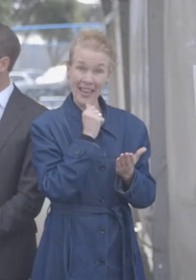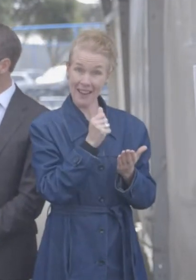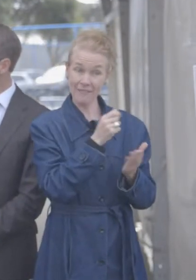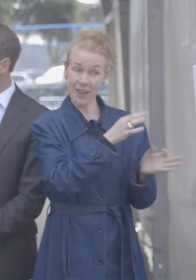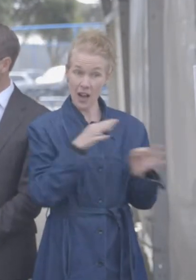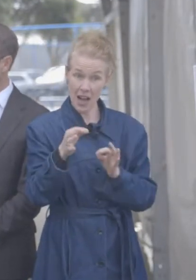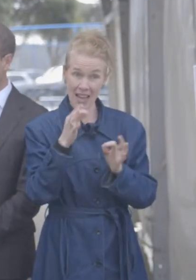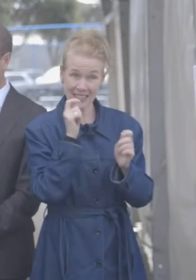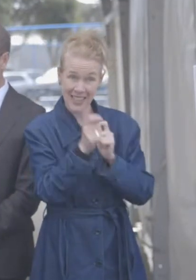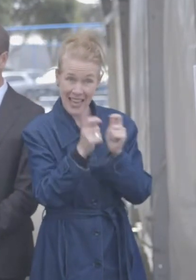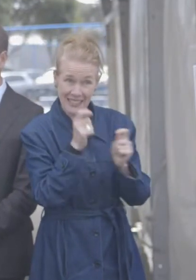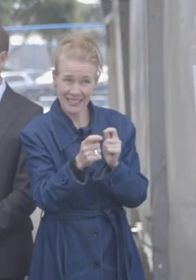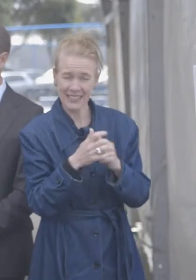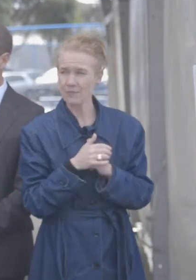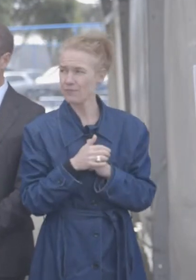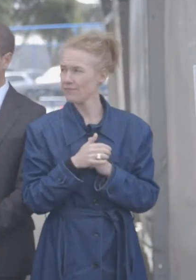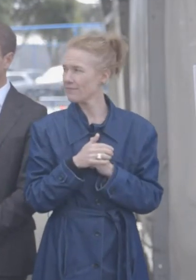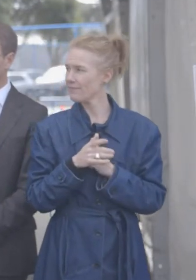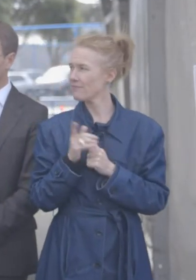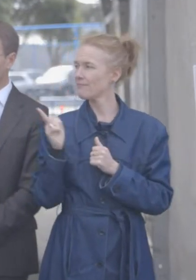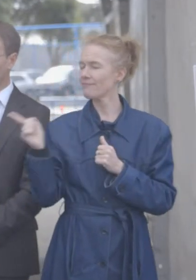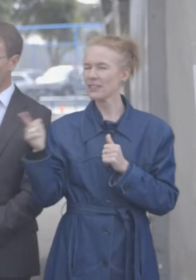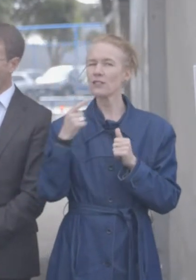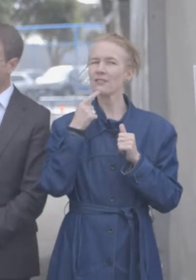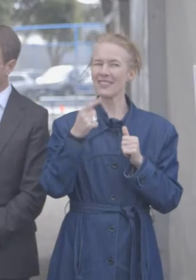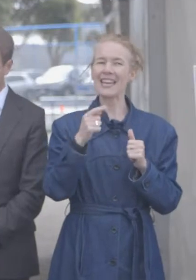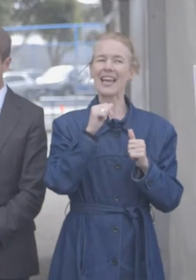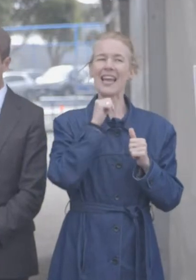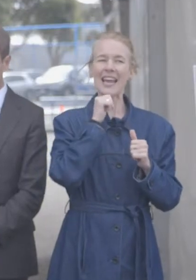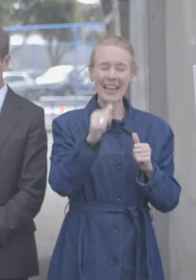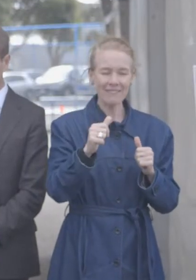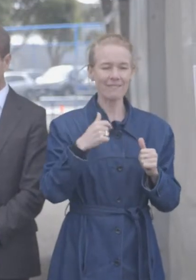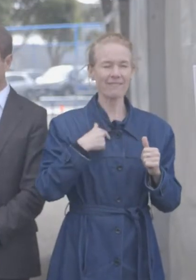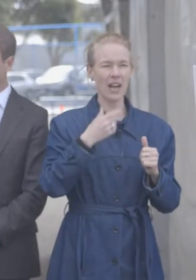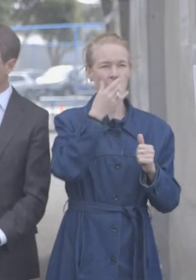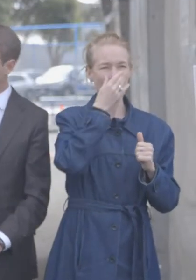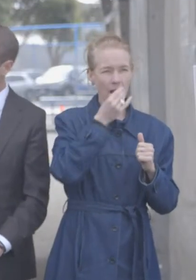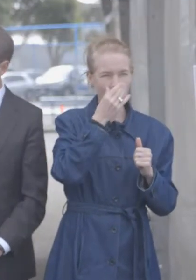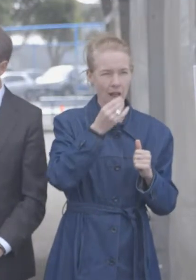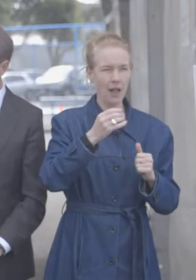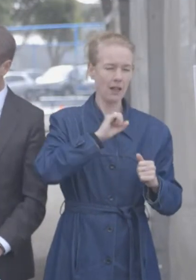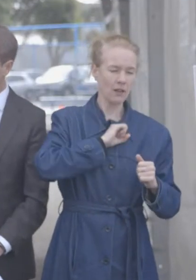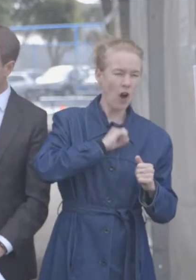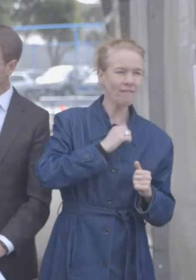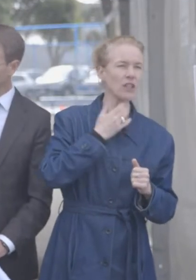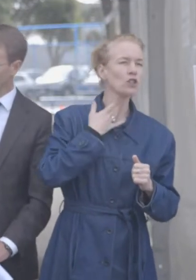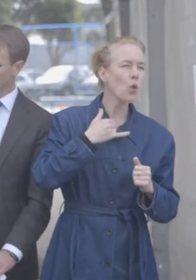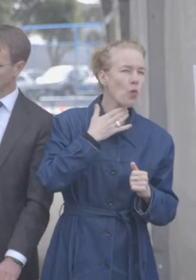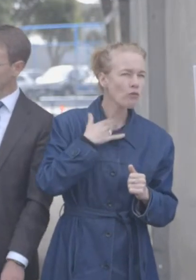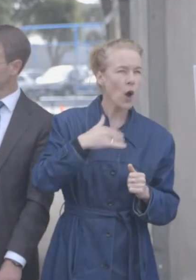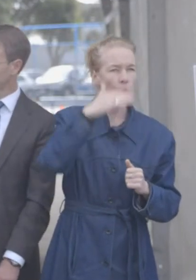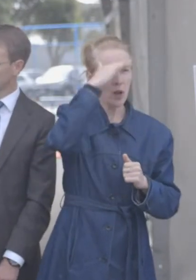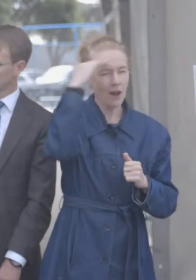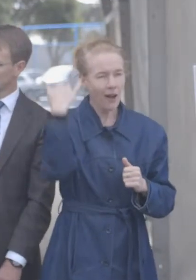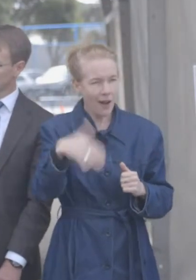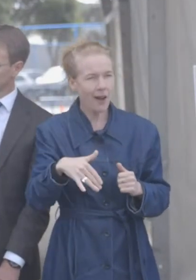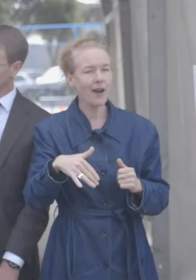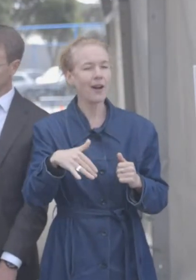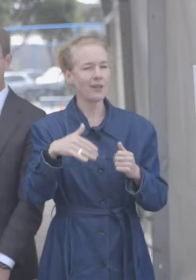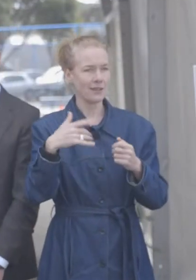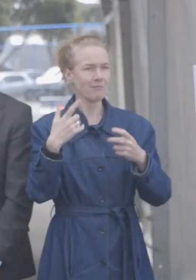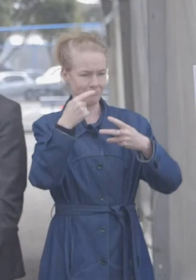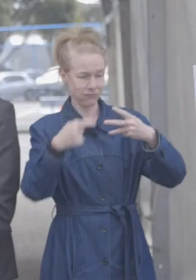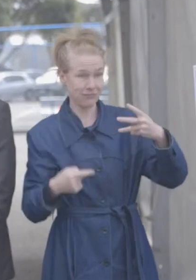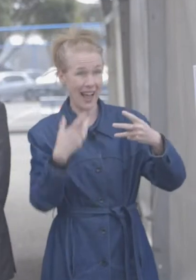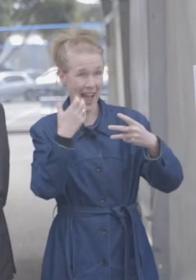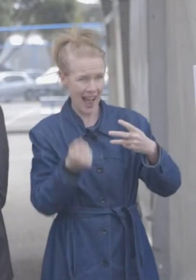You do have to have symptoms to qualify for a test because that's what we're seeking out. So that's an important part, and Sean's already explained those